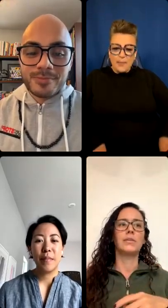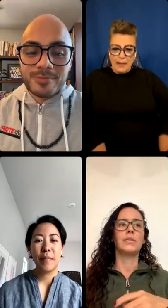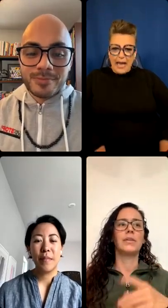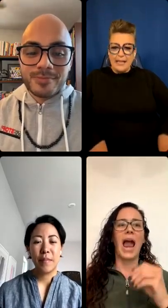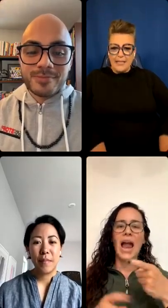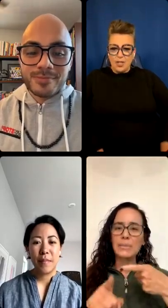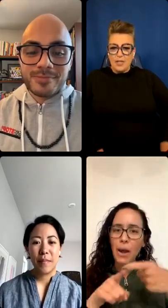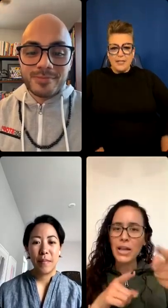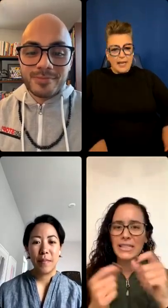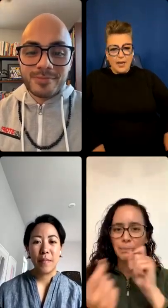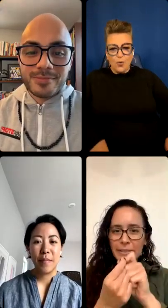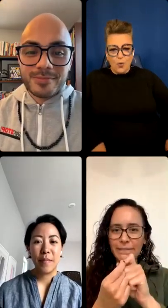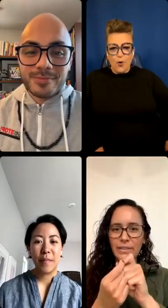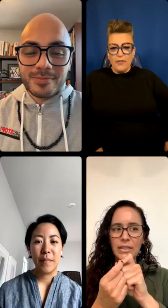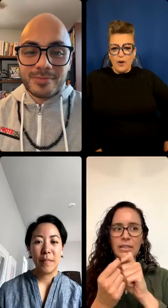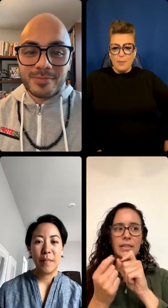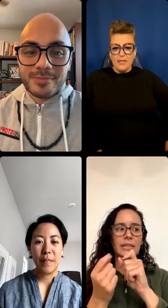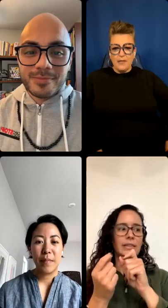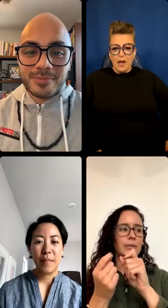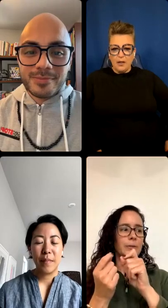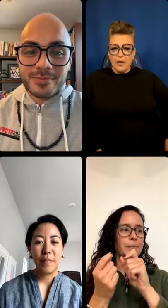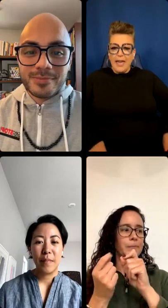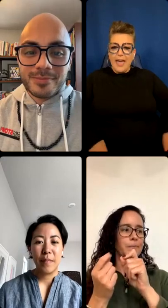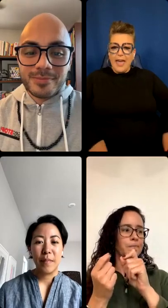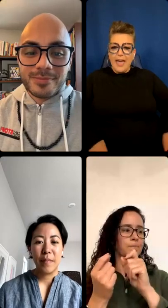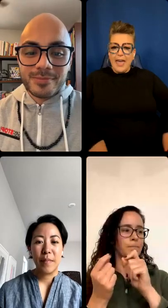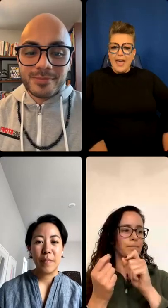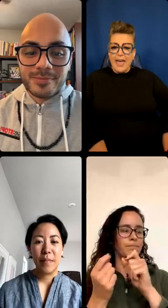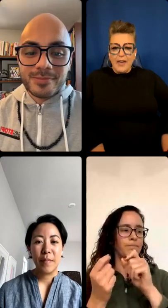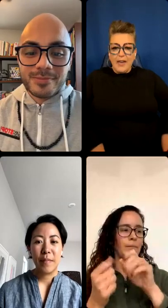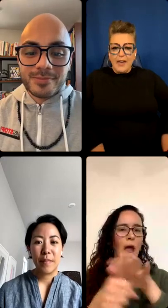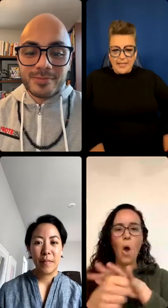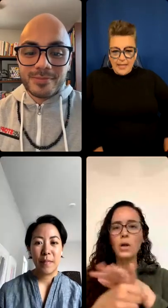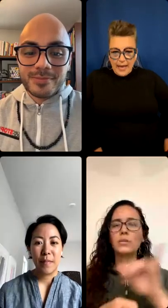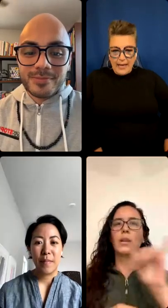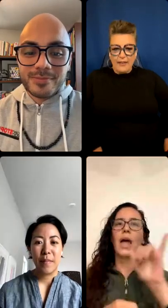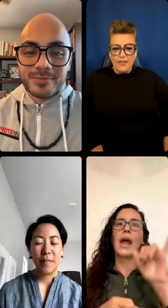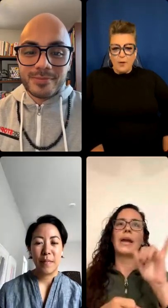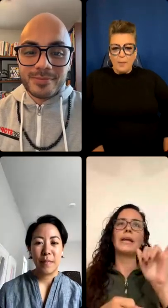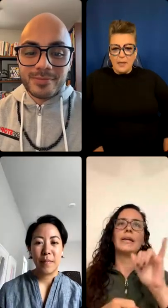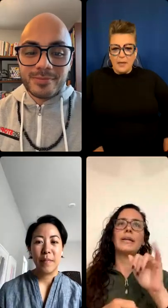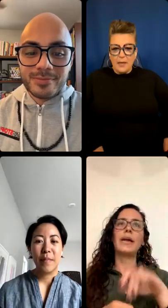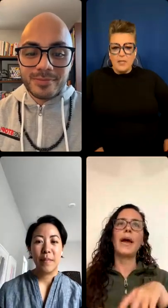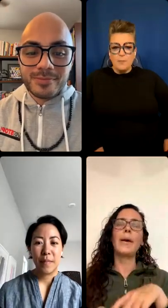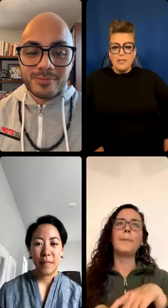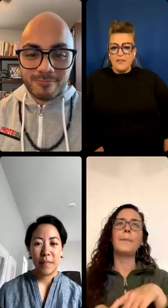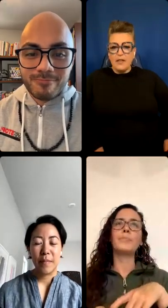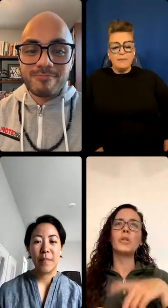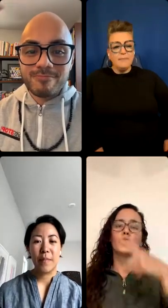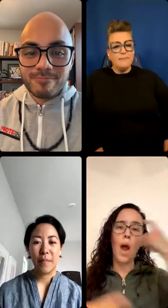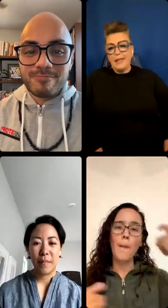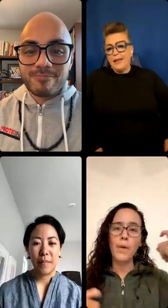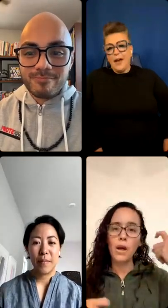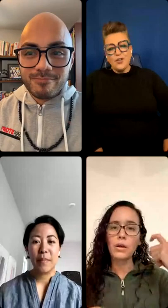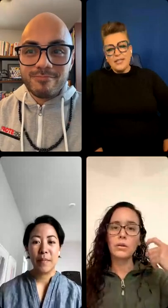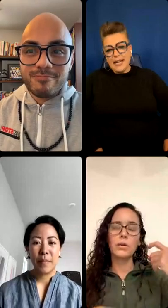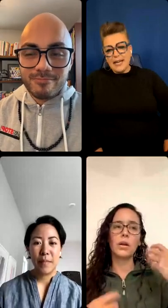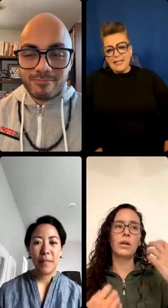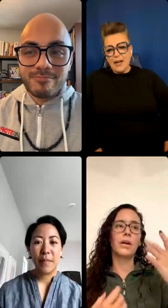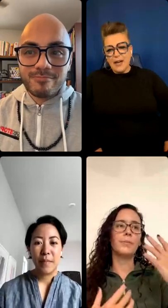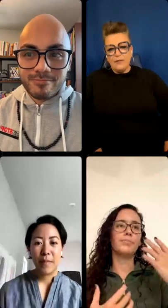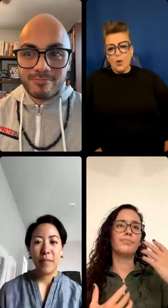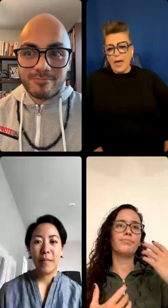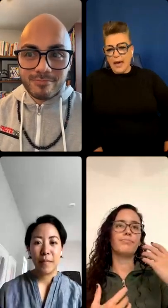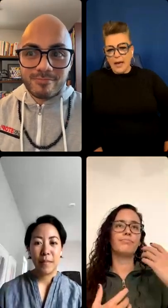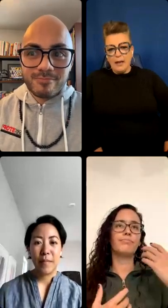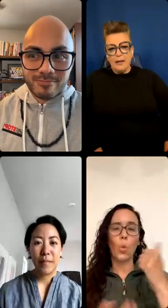not just Black, Indigenous, and or therapists of color, deaf and signing therapists with specific